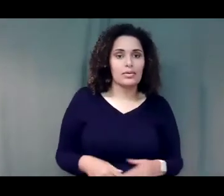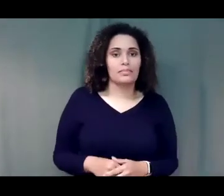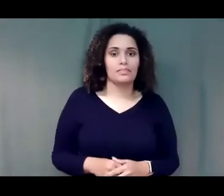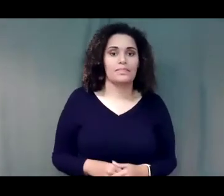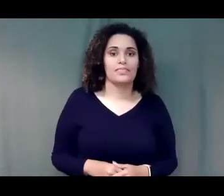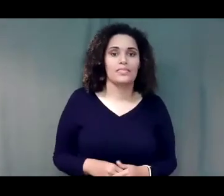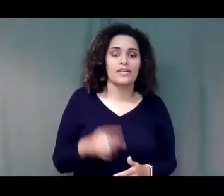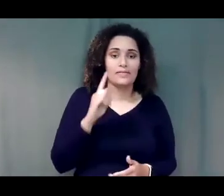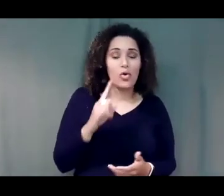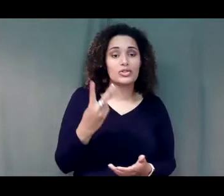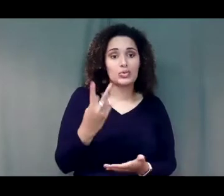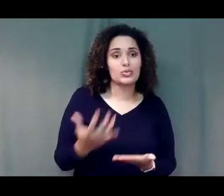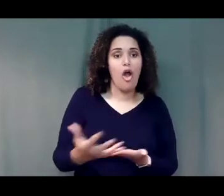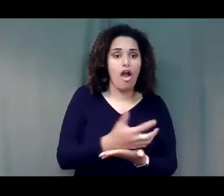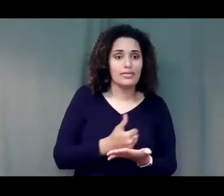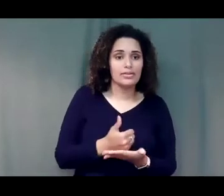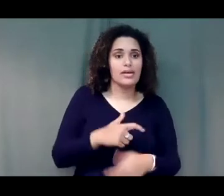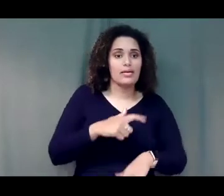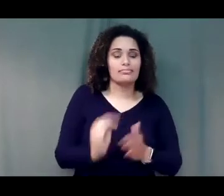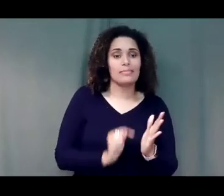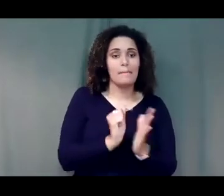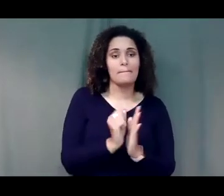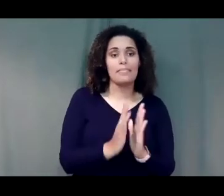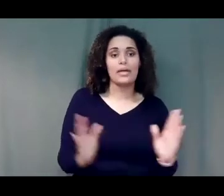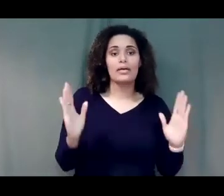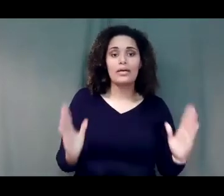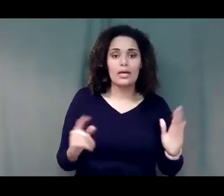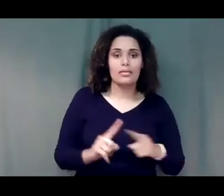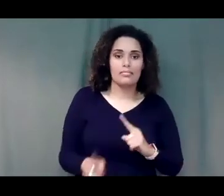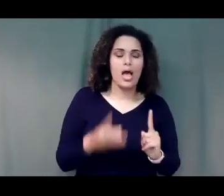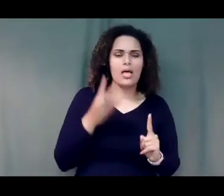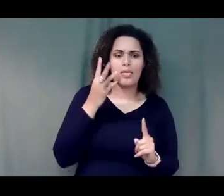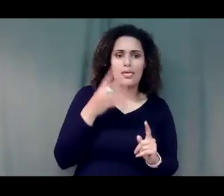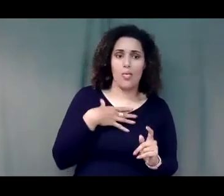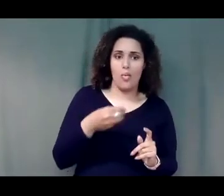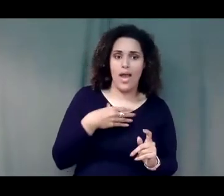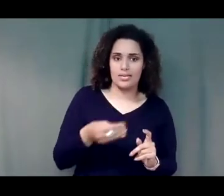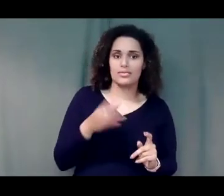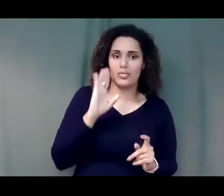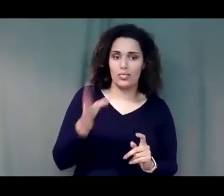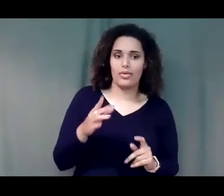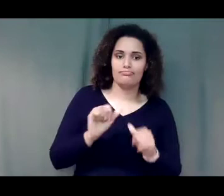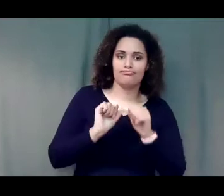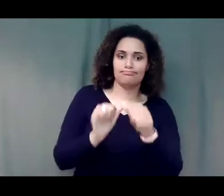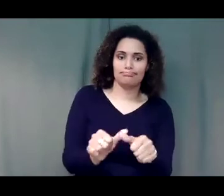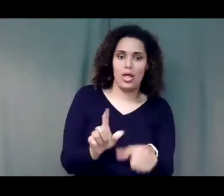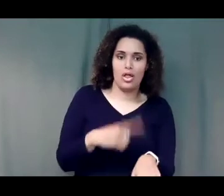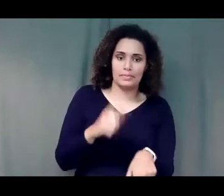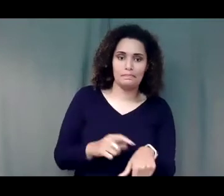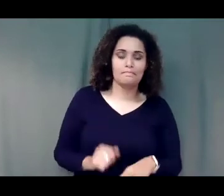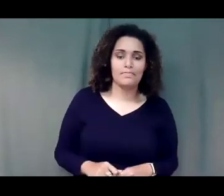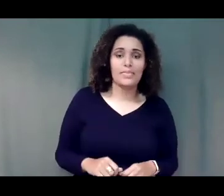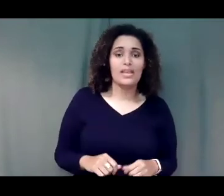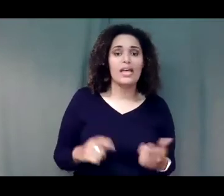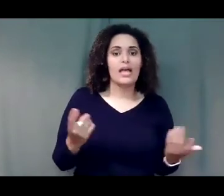Or 2 harvests, but the whites we often use a lot longer than that. So again, it depends, but as long